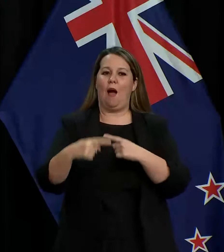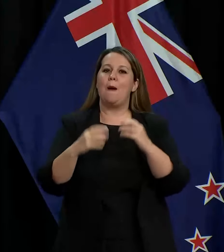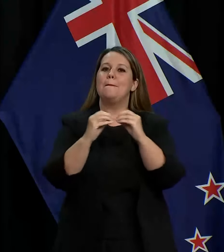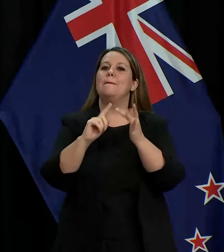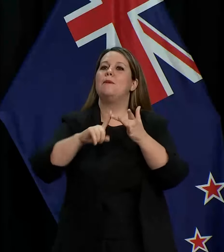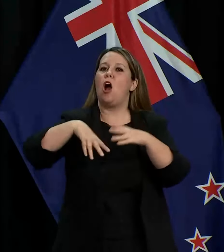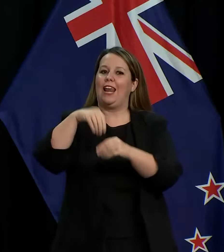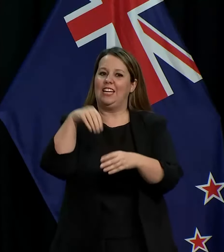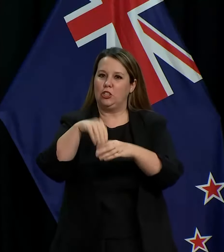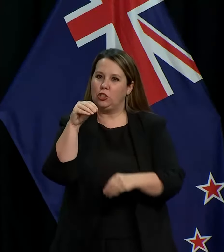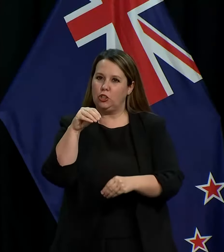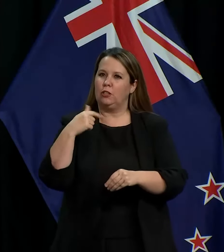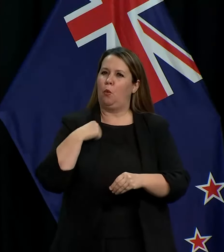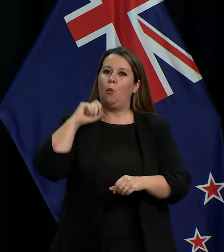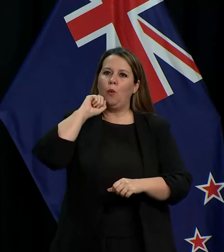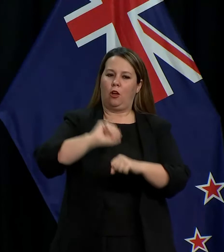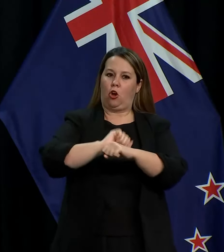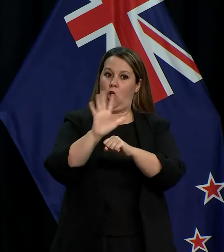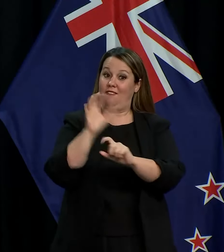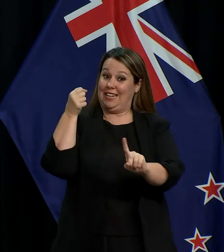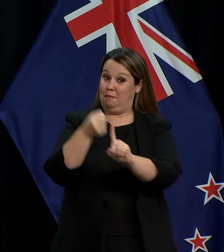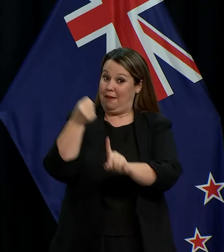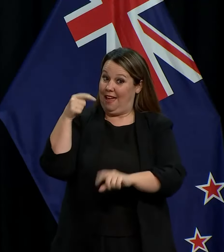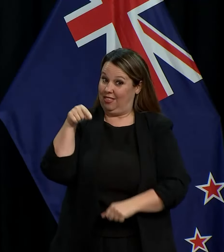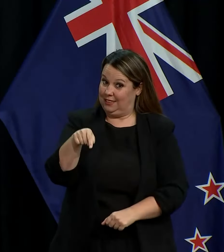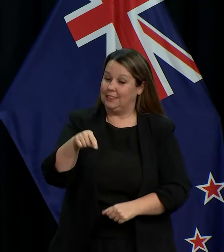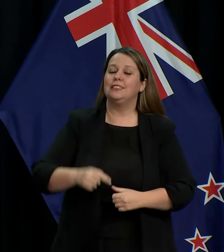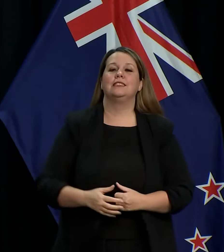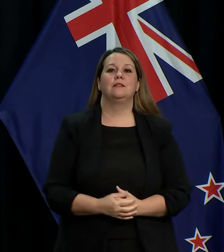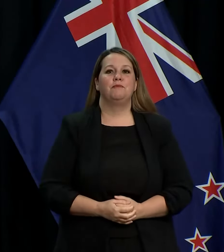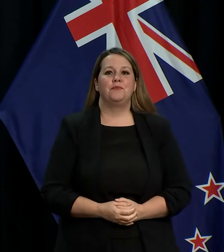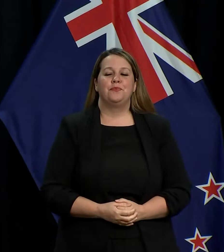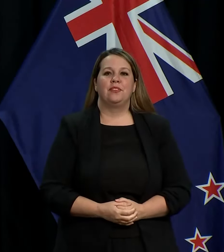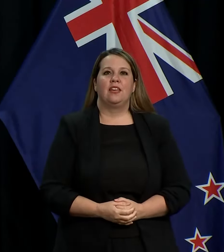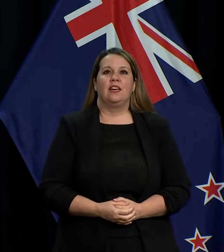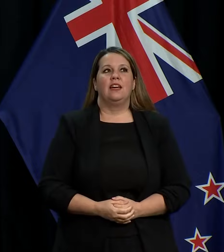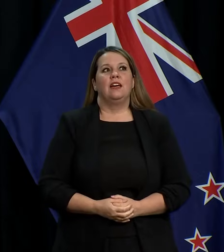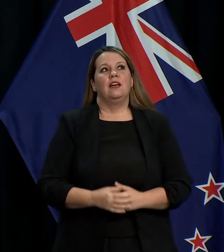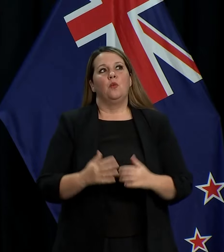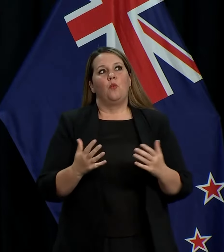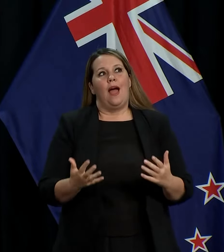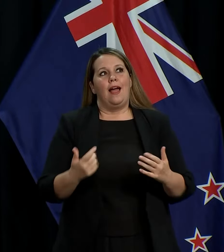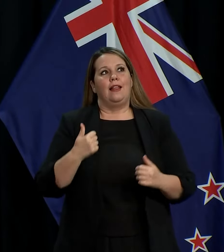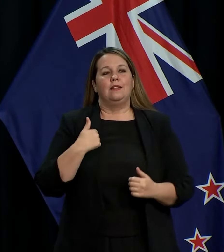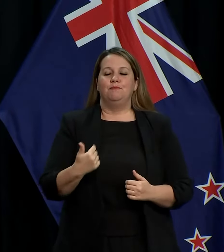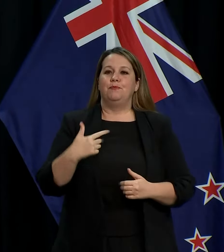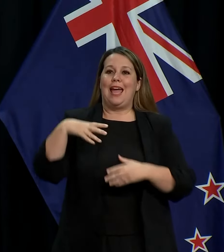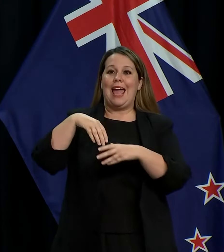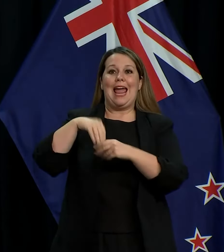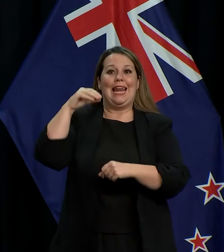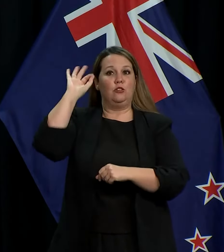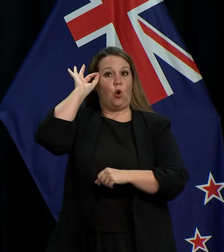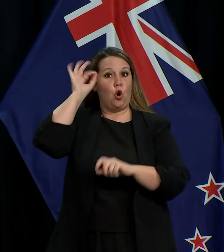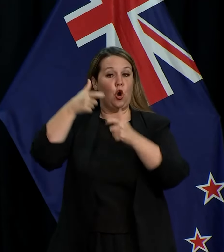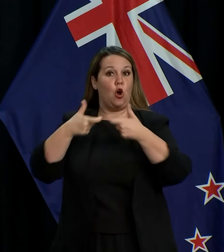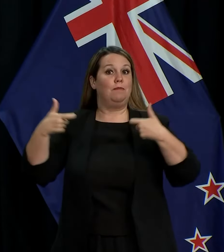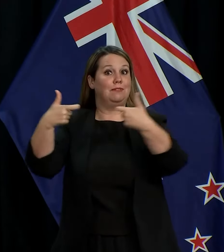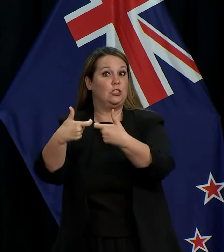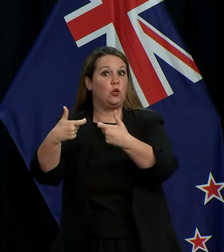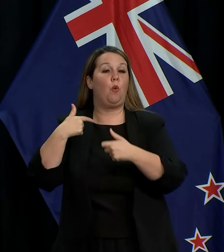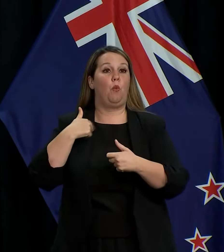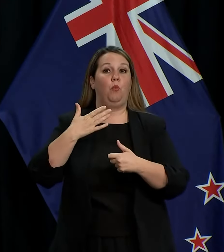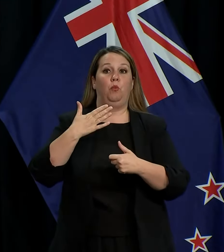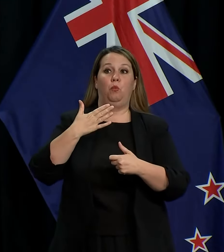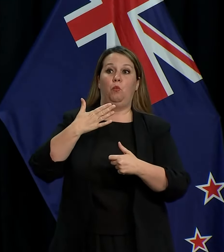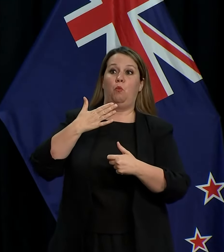Does the current COVID situation? Look, only to the extent that the Electoral Commission wants to make sure that regardless of the settings